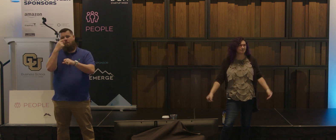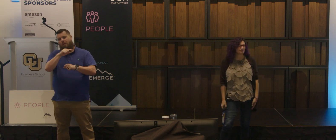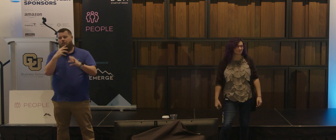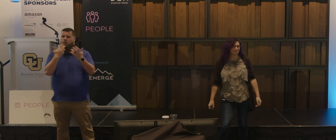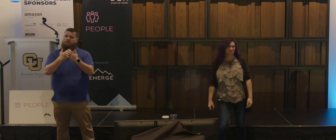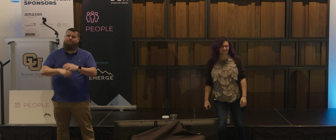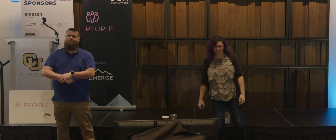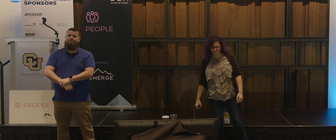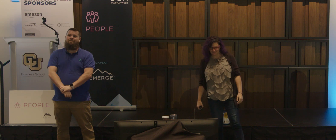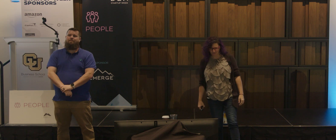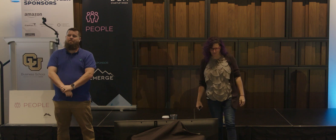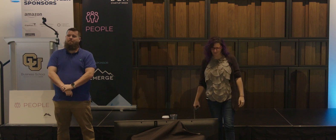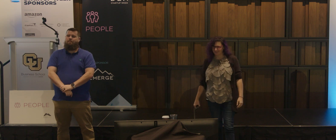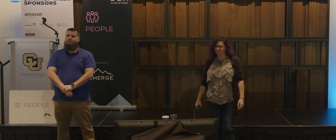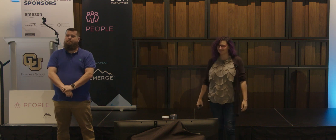awesome.